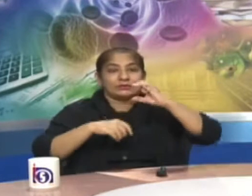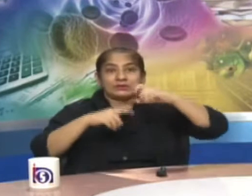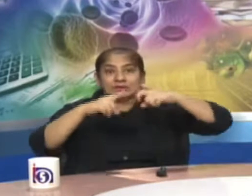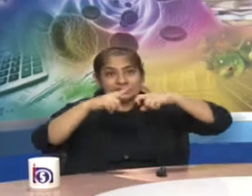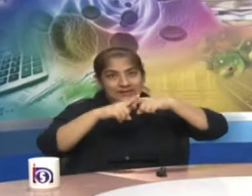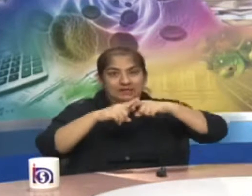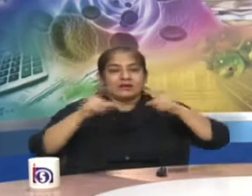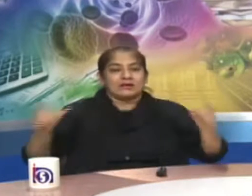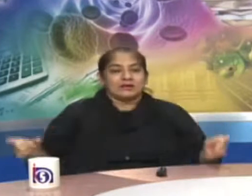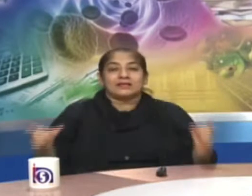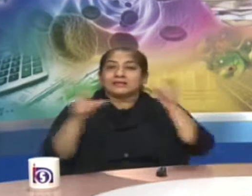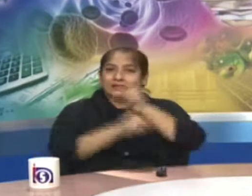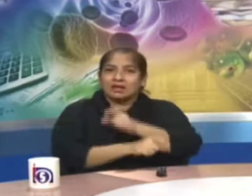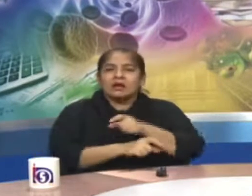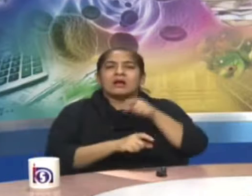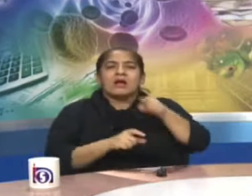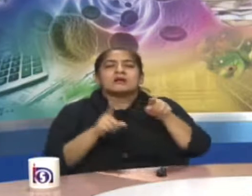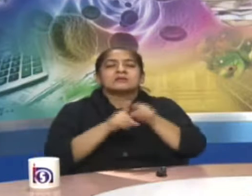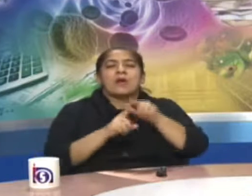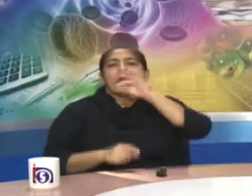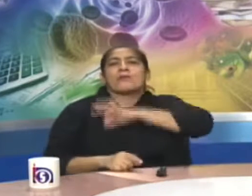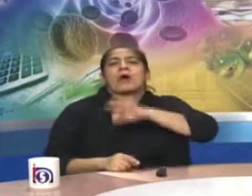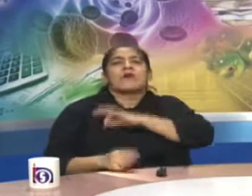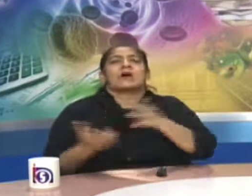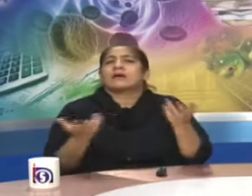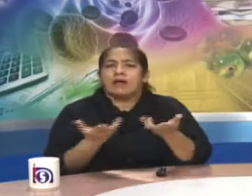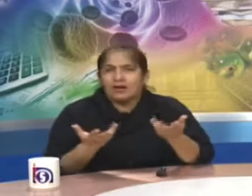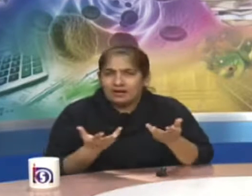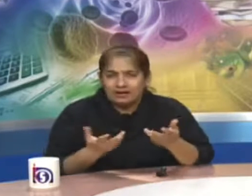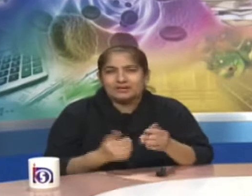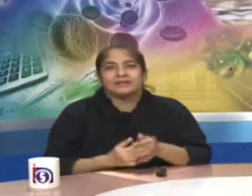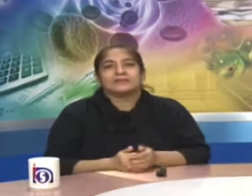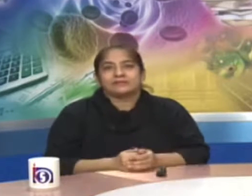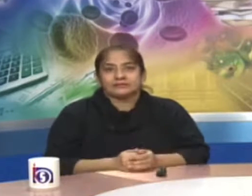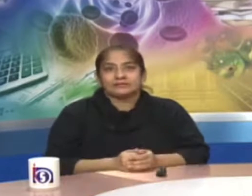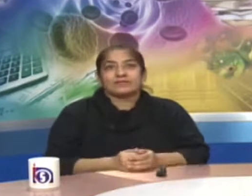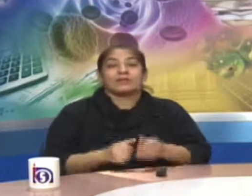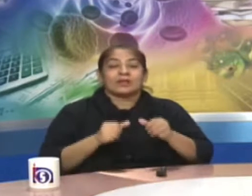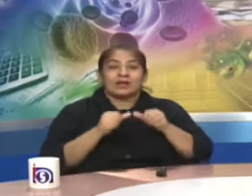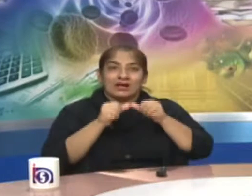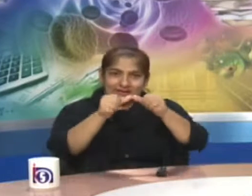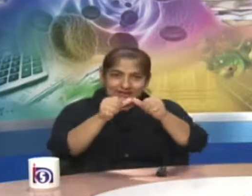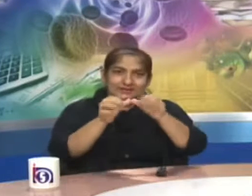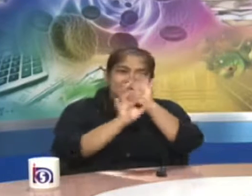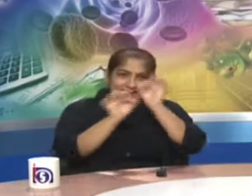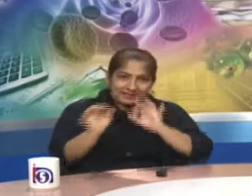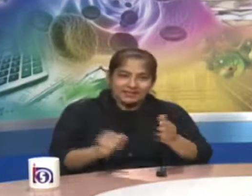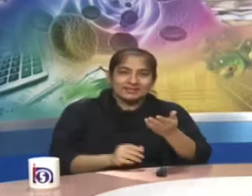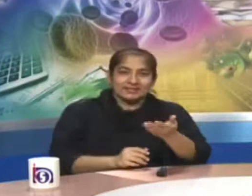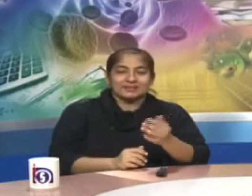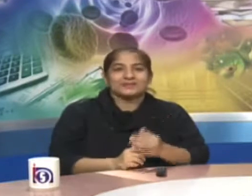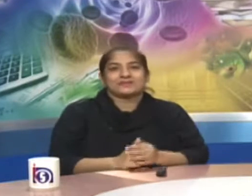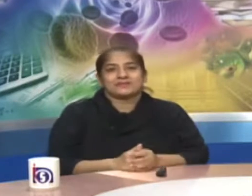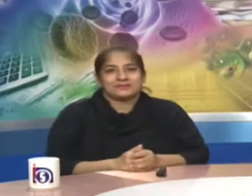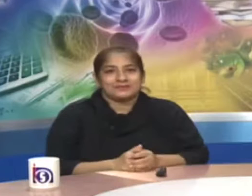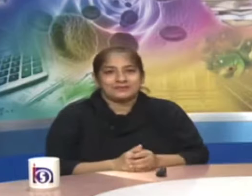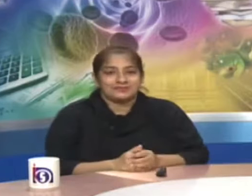is, you have to list the advantages of stock exchange. Answer we already